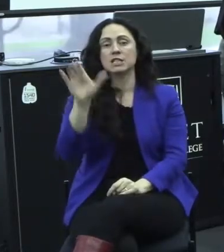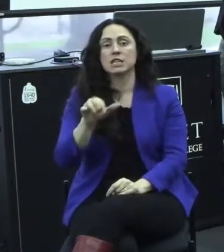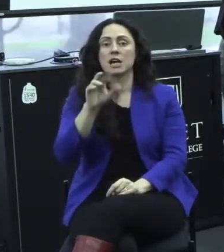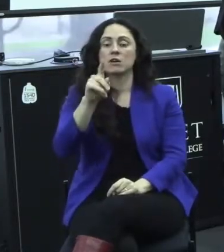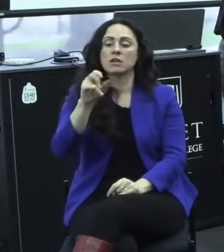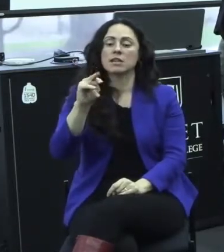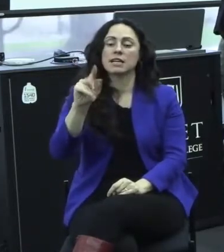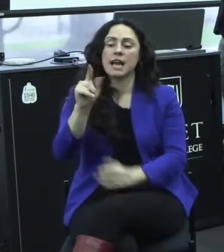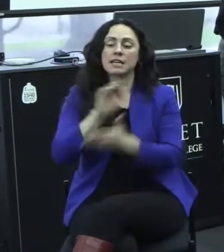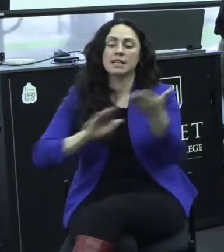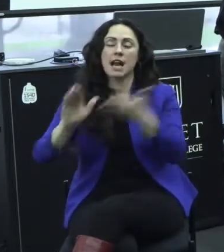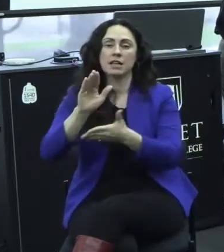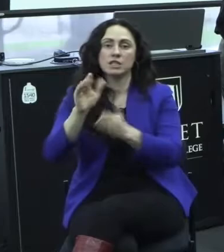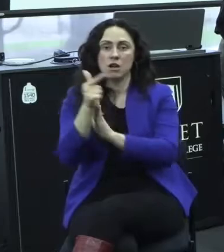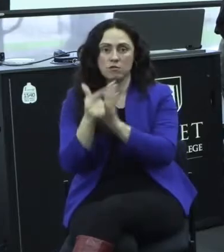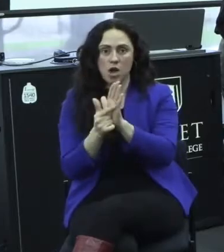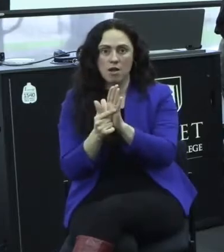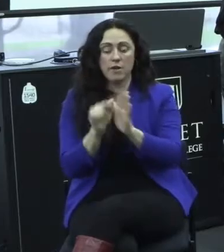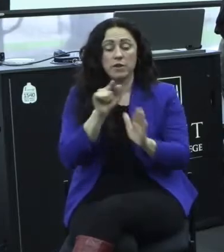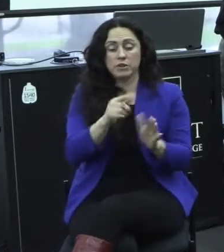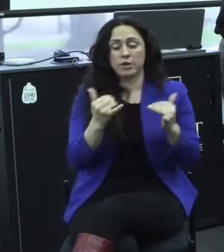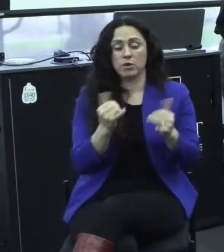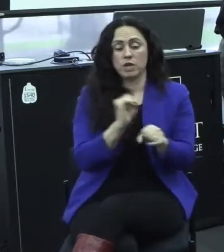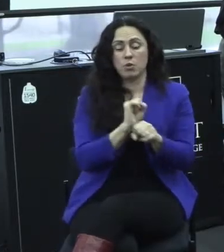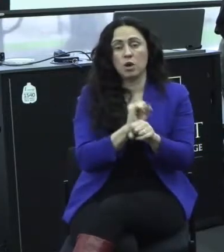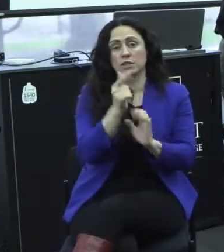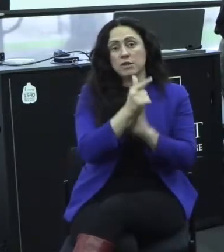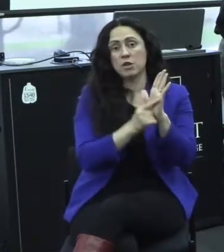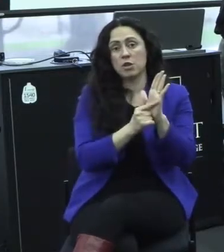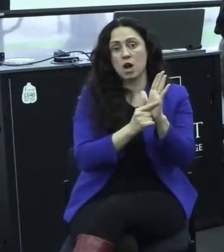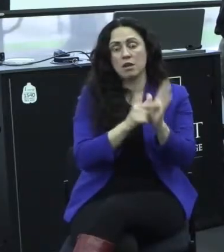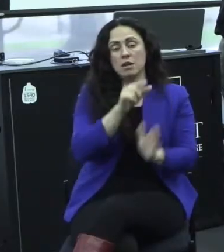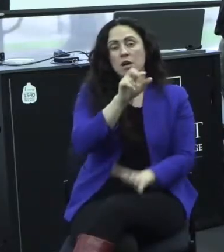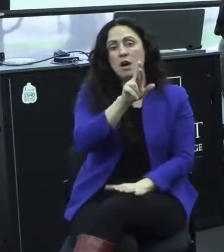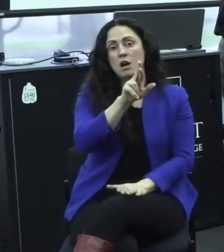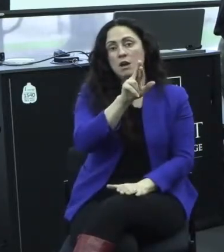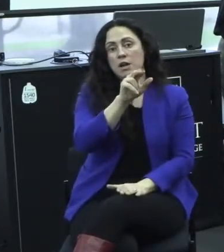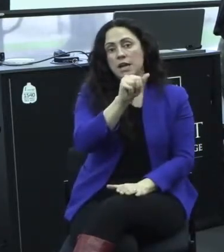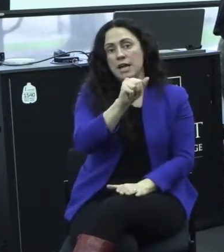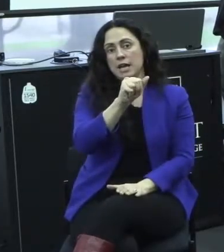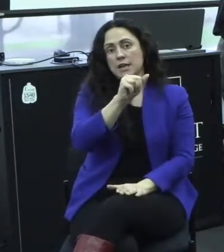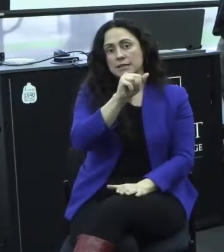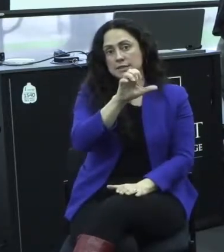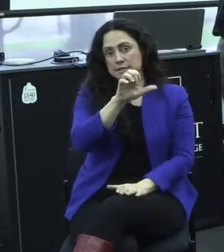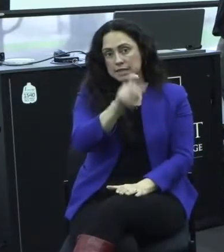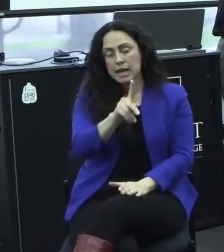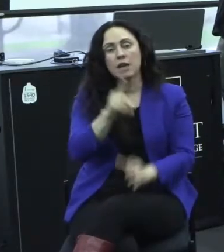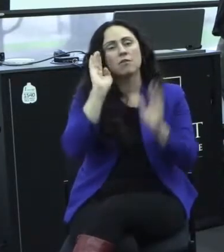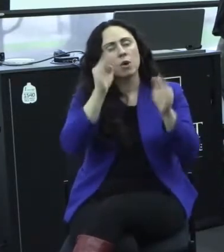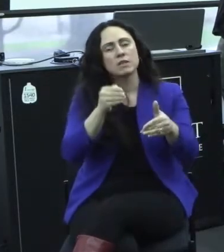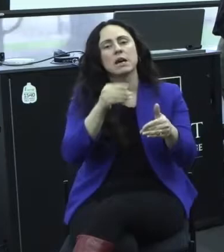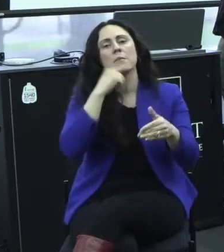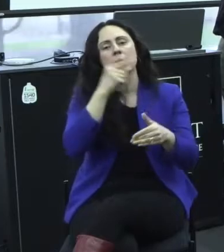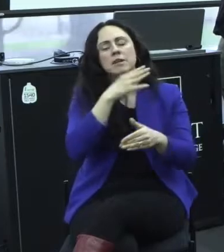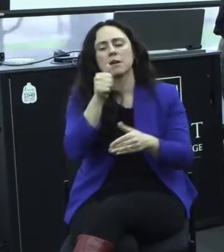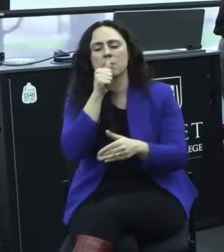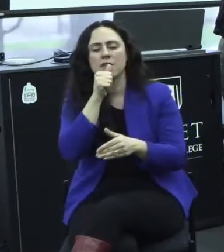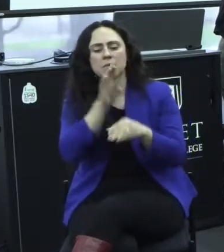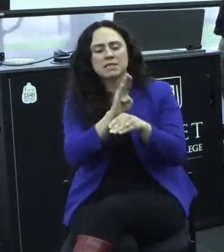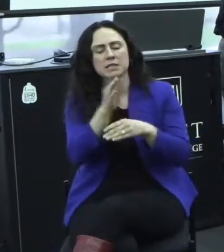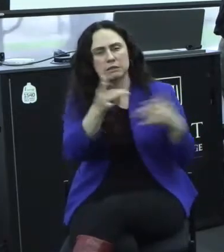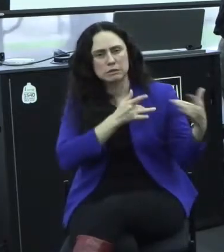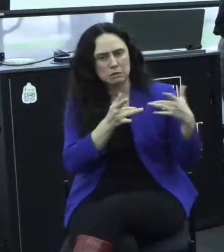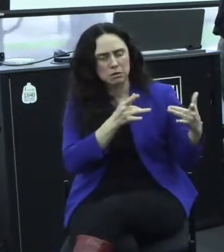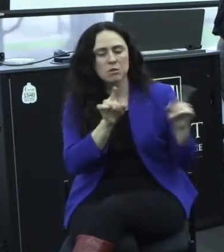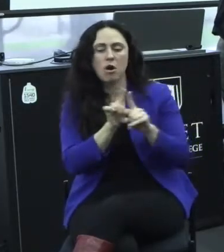College of Law. She currently works at the law firm RCK, focusing on public and private business concerns, and